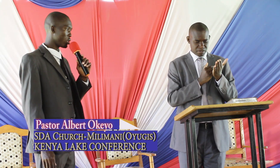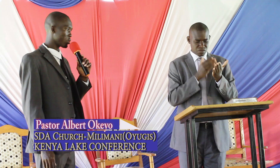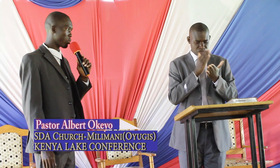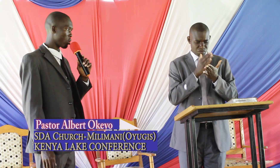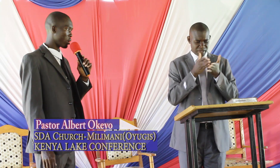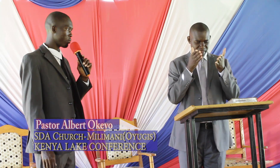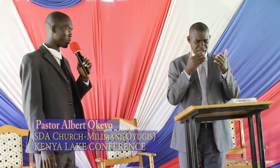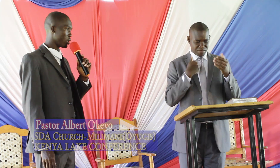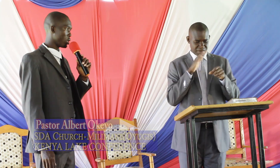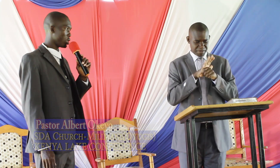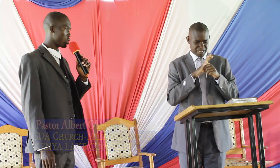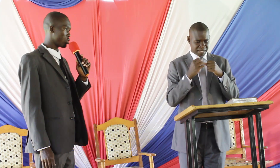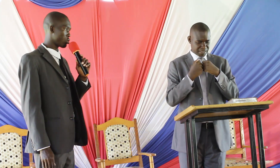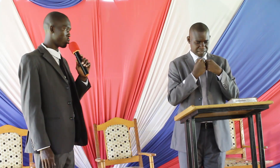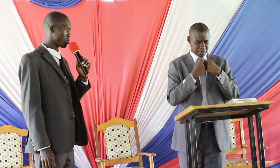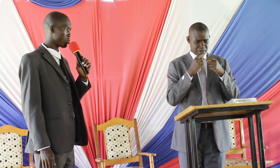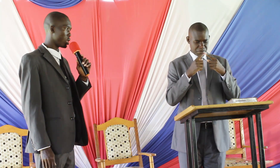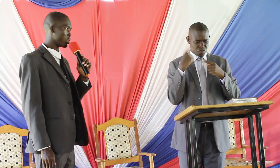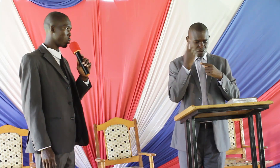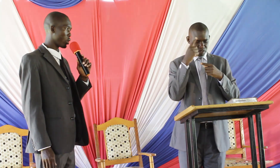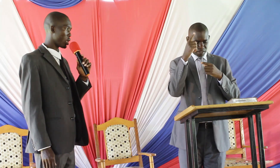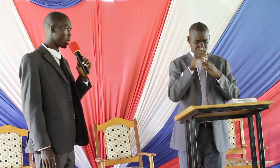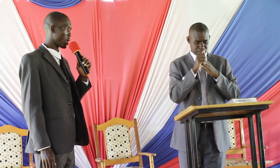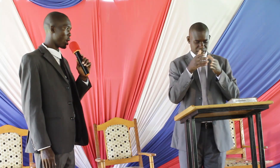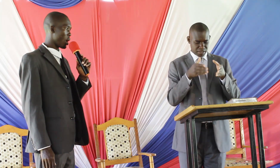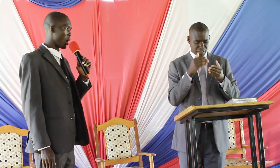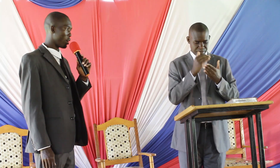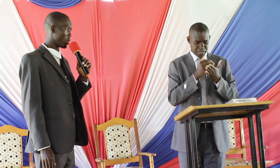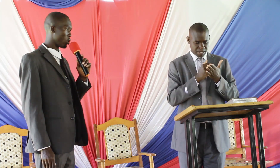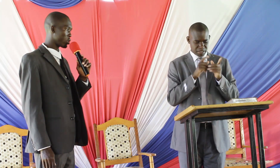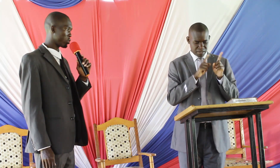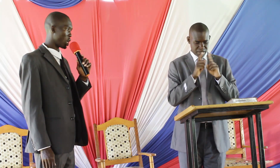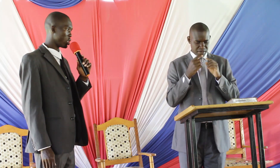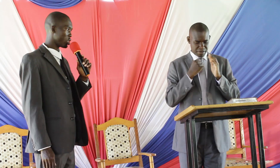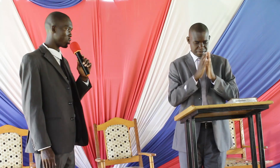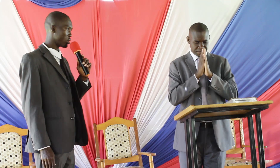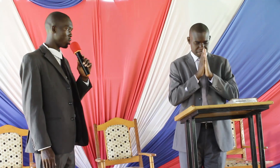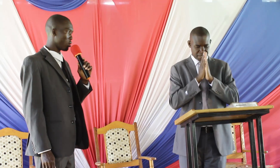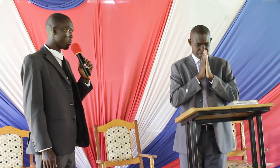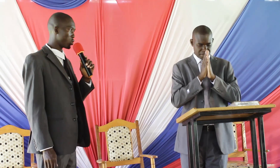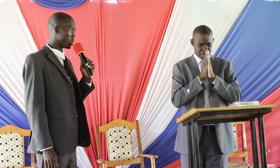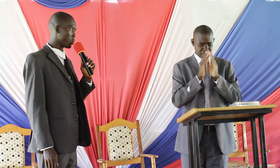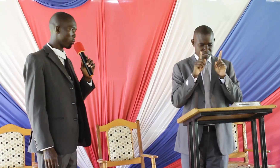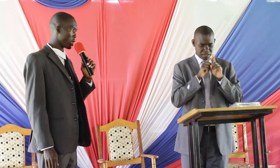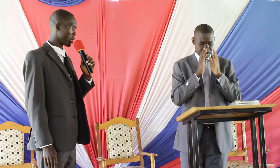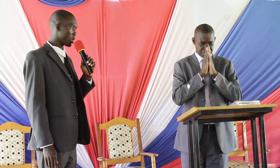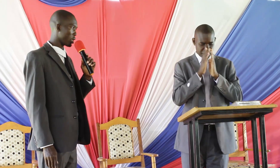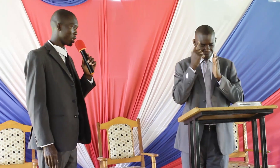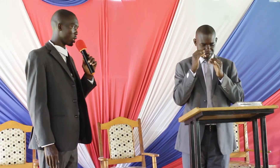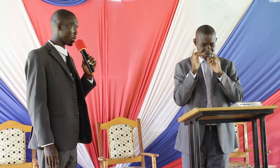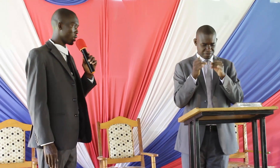through in this program. It is true that we have a lot of challenges, but we do